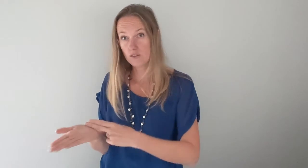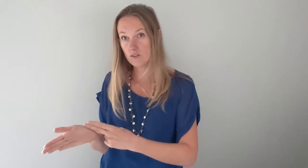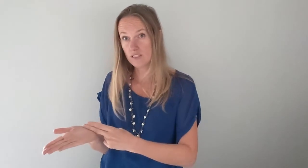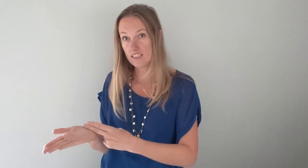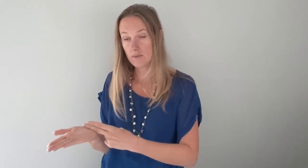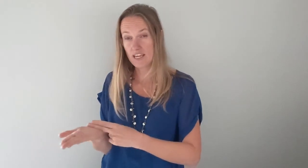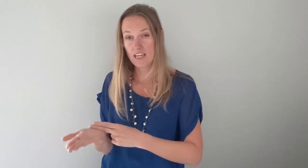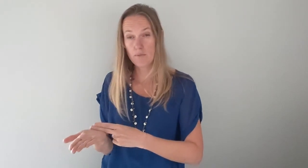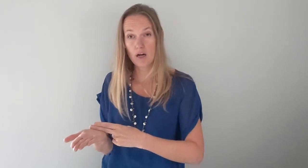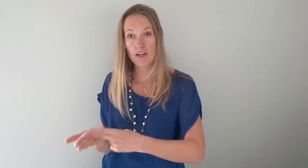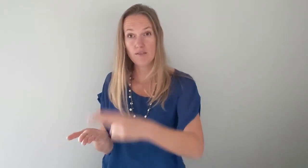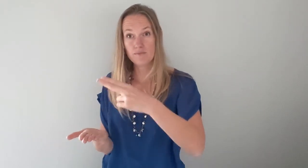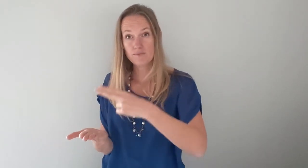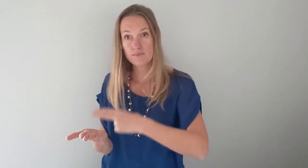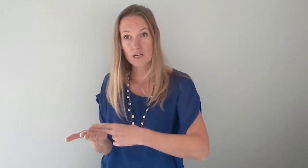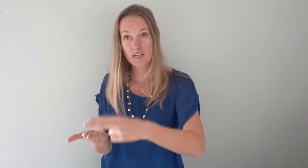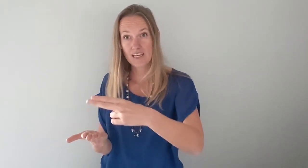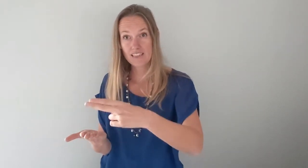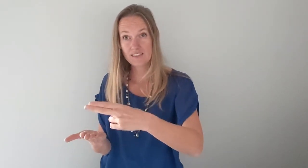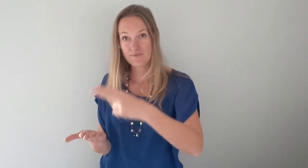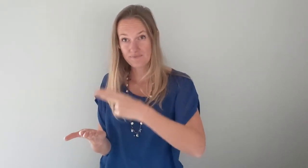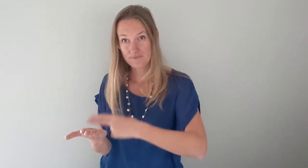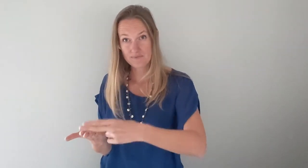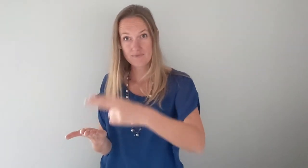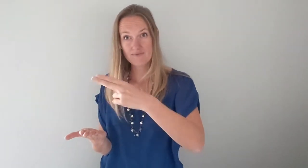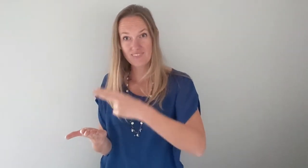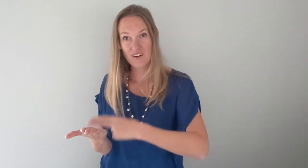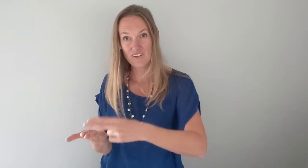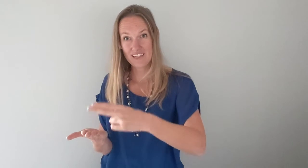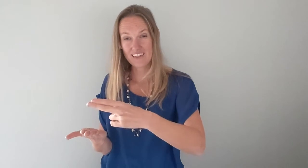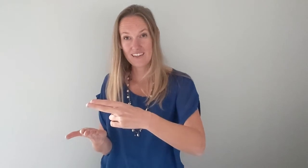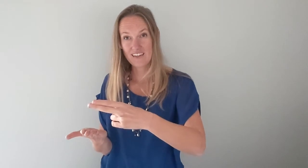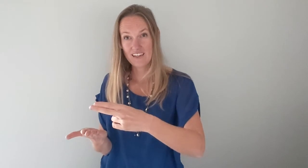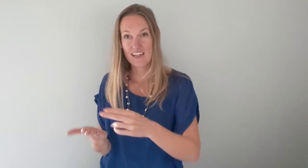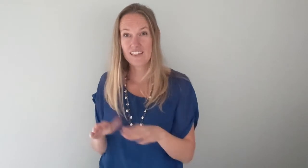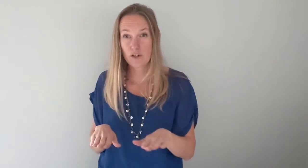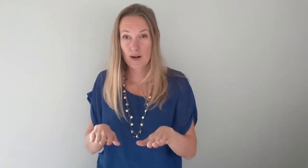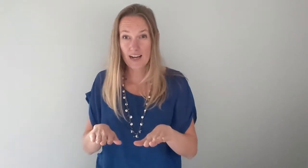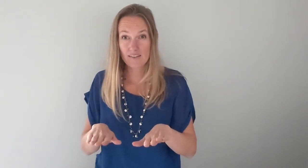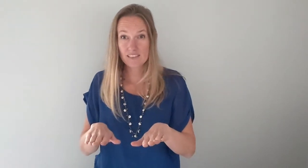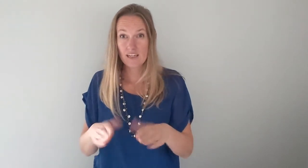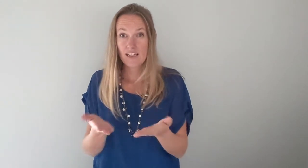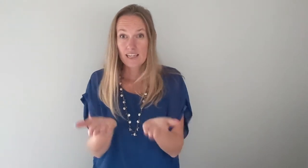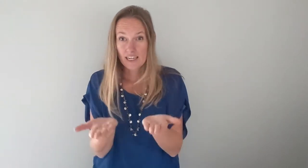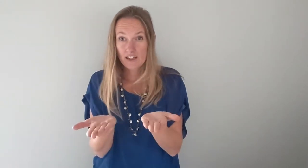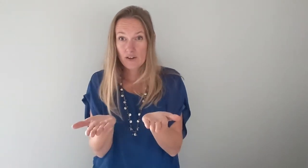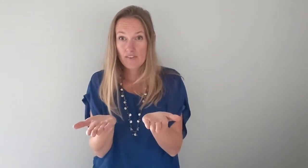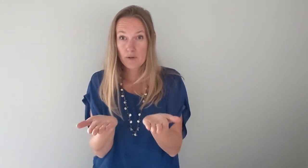So non-dominant hand, palm out, dominant hand, holy. Okay, and then ground. Here you have your palms